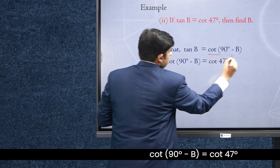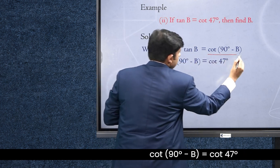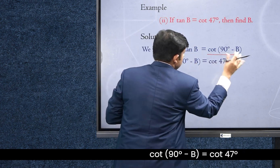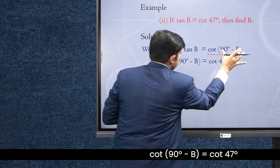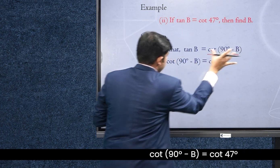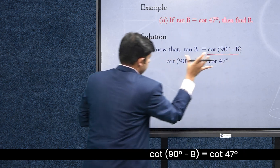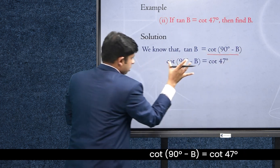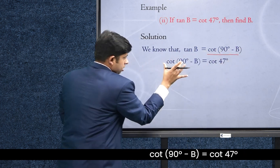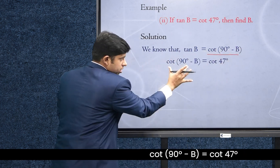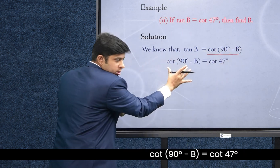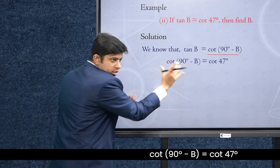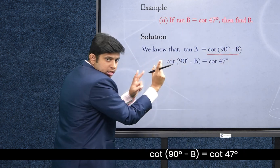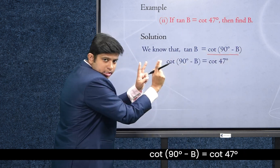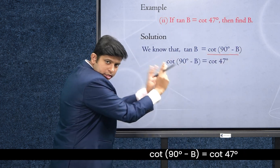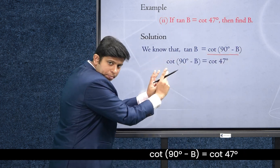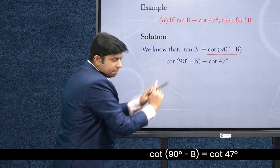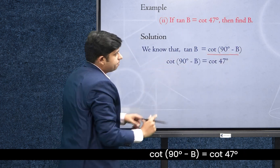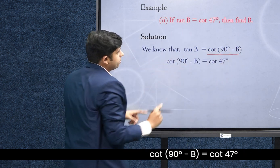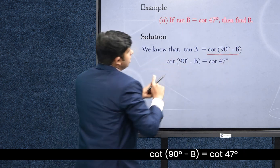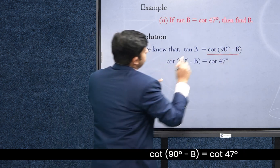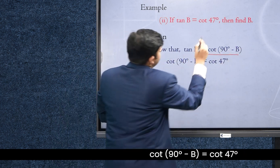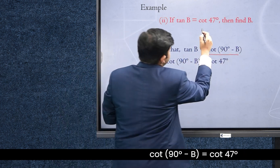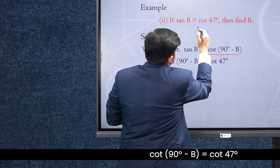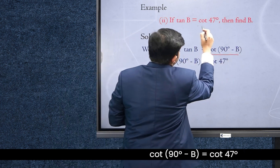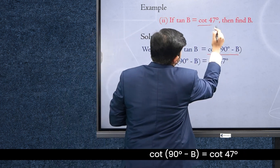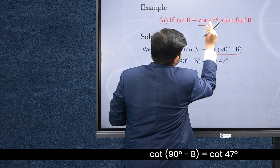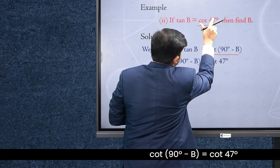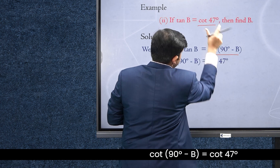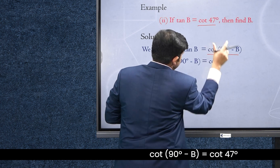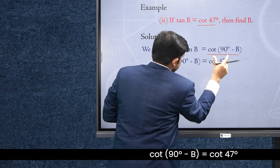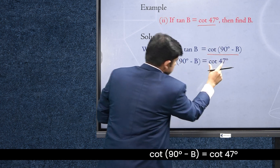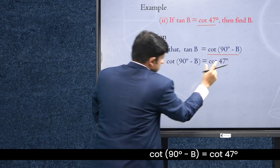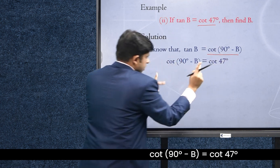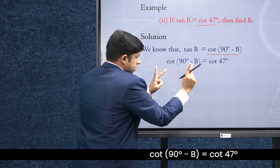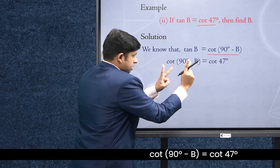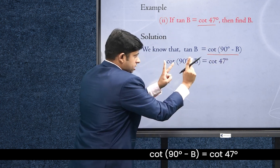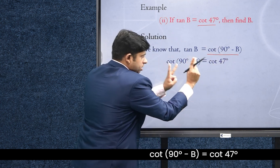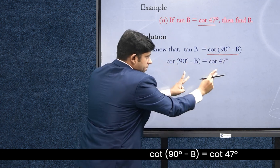So, cot 90 degrees minus B is equal to cot 47 degrees.